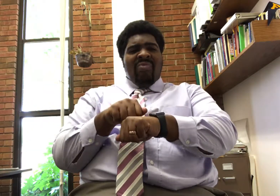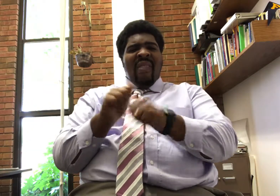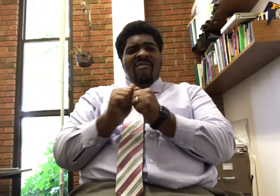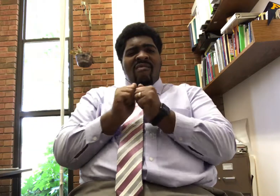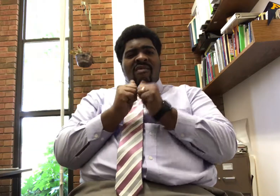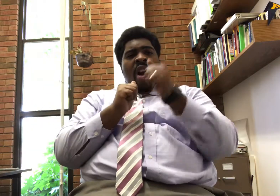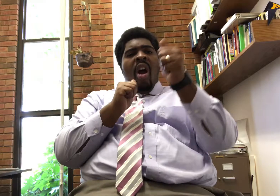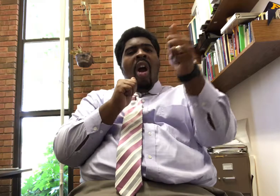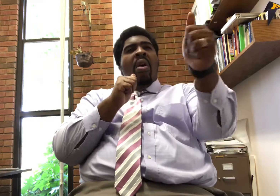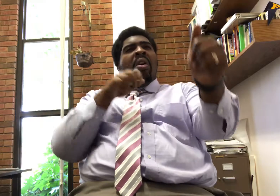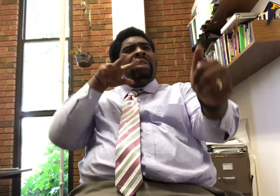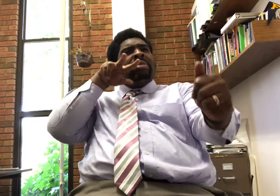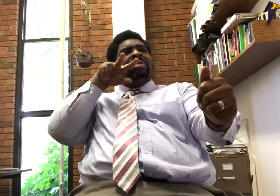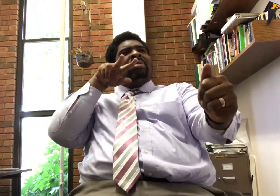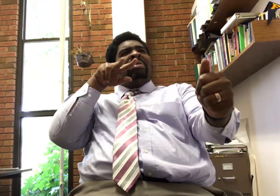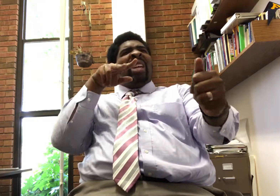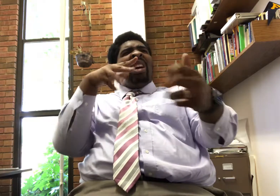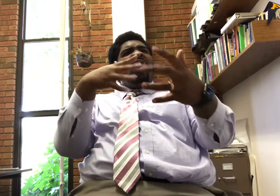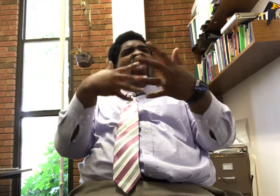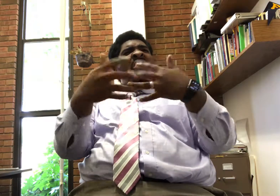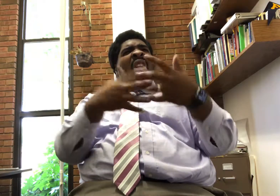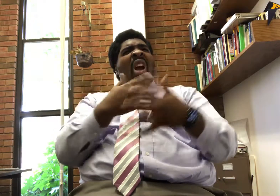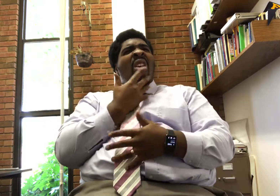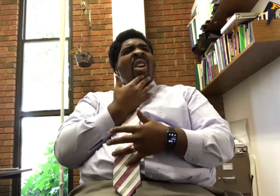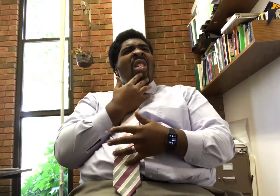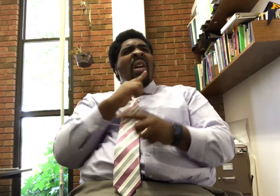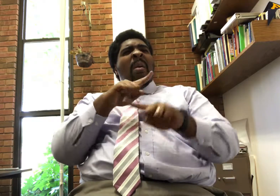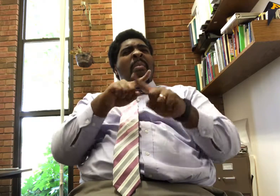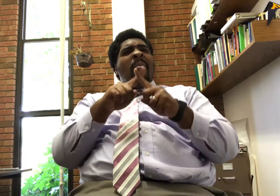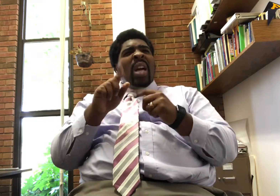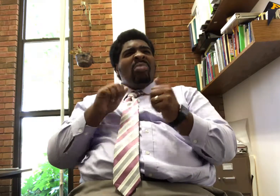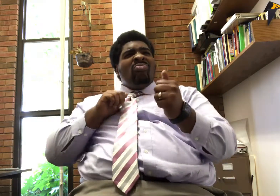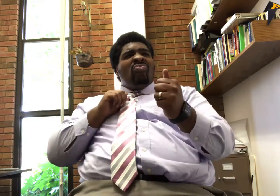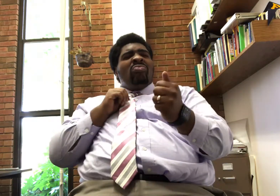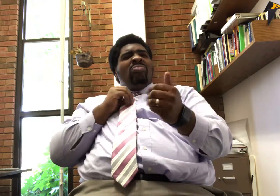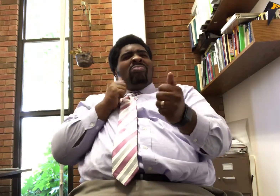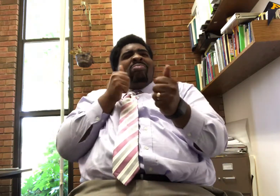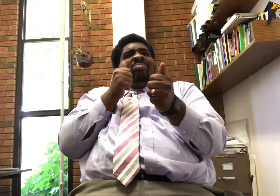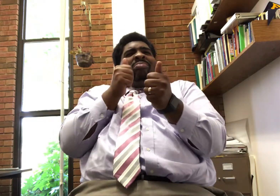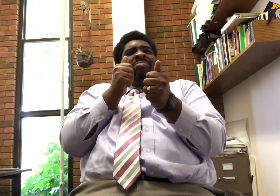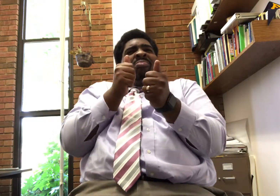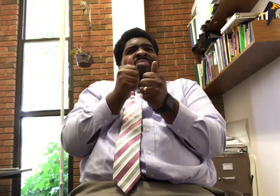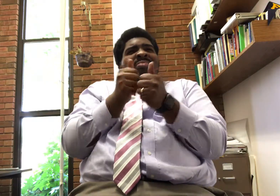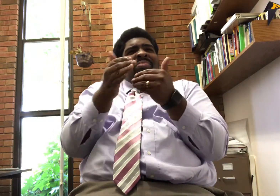get closer, you can see that they were originally sort of tan.